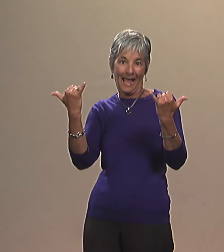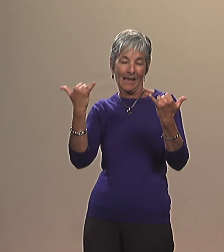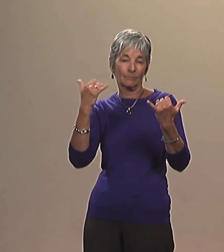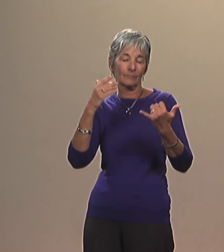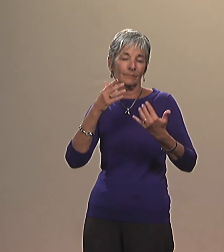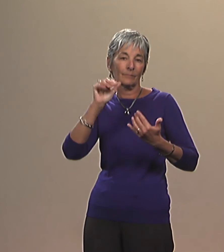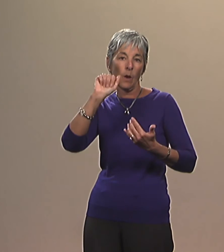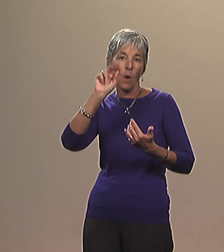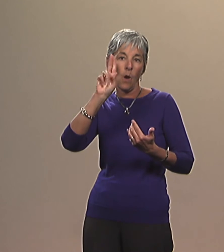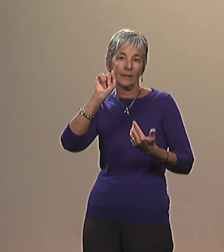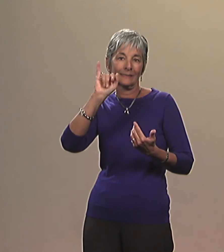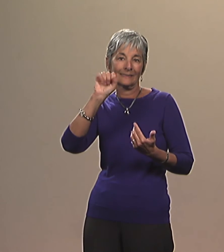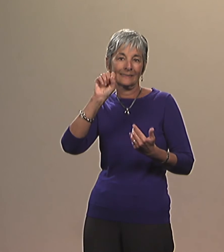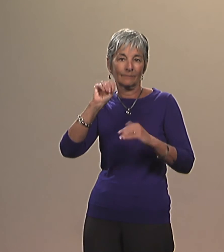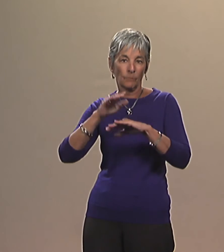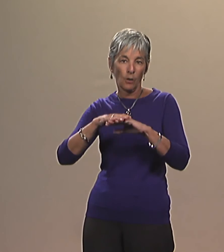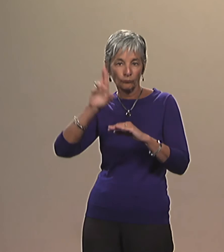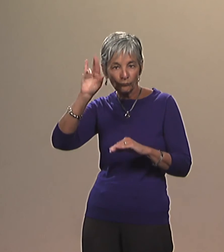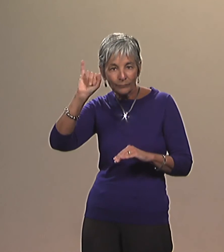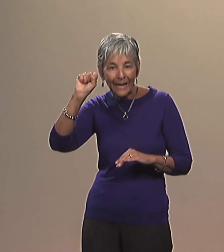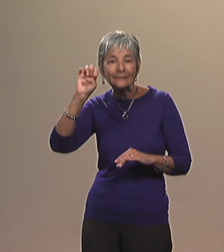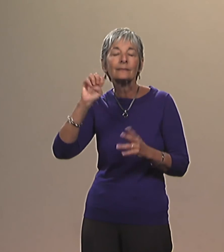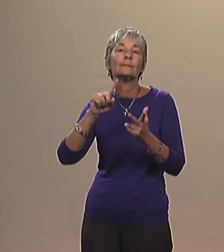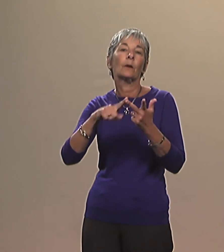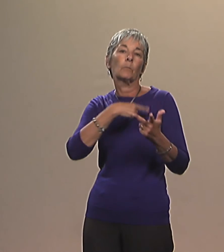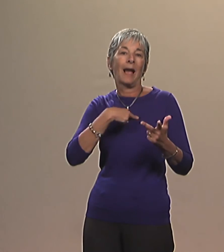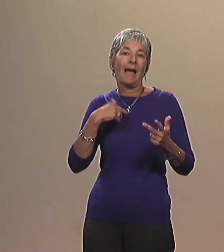We now have autism on the rise, and many deafblind babies too.